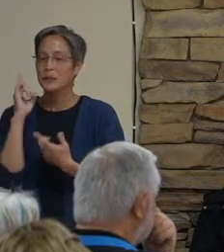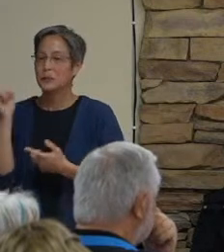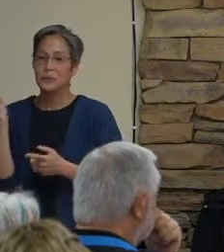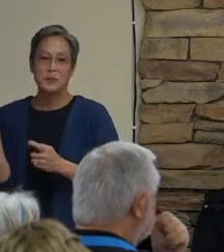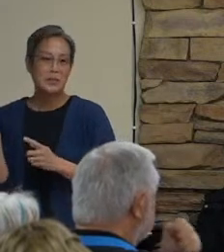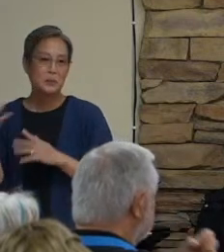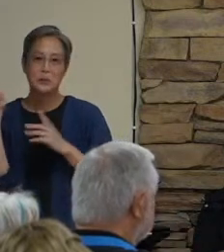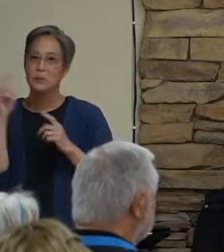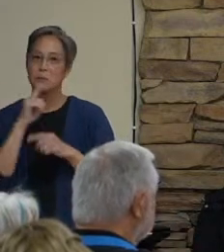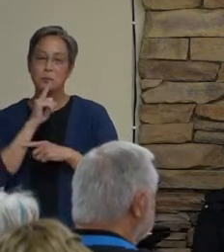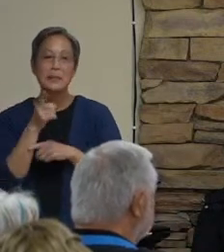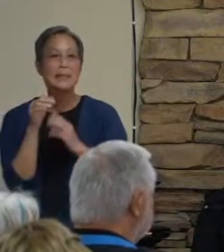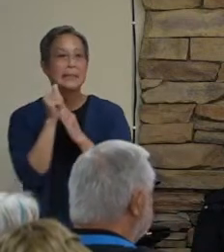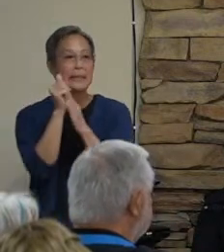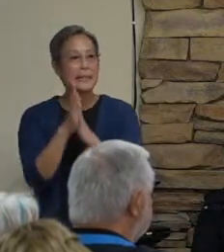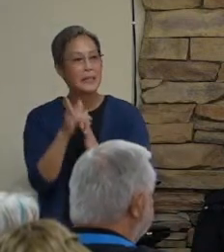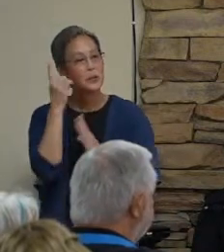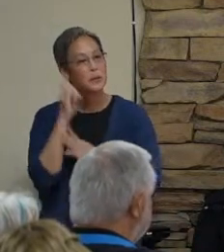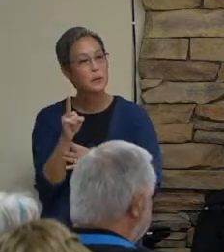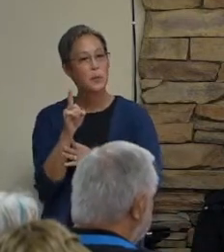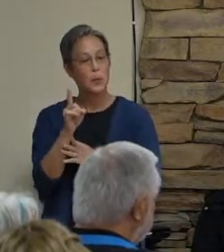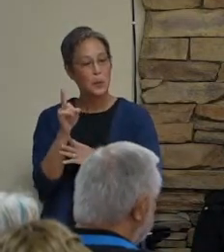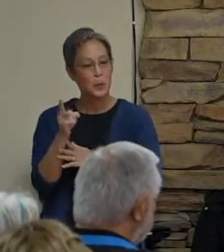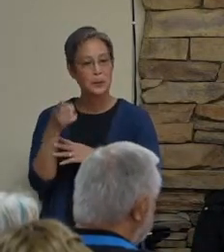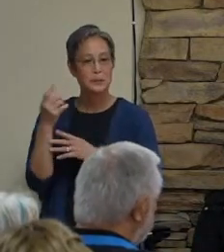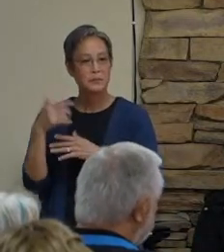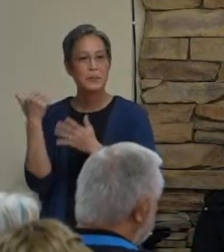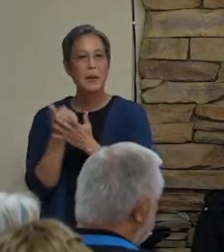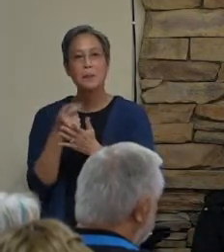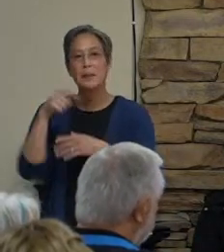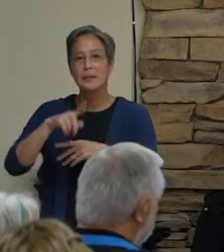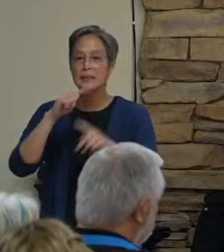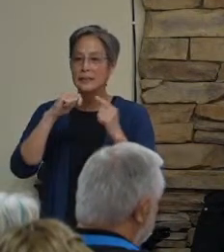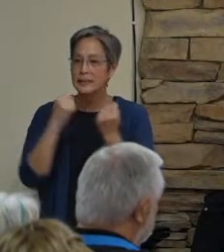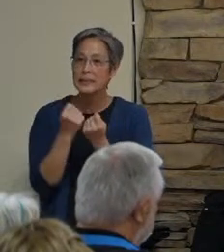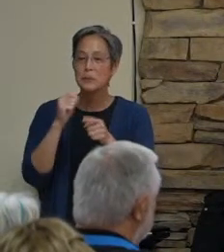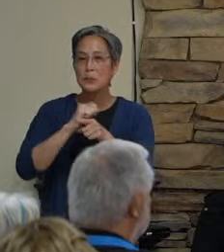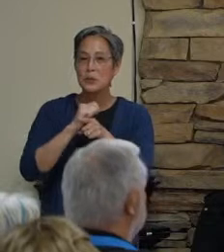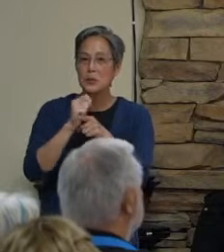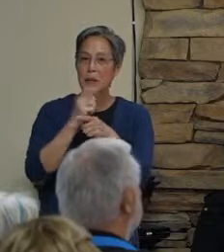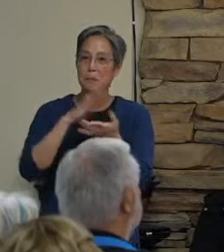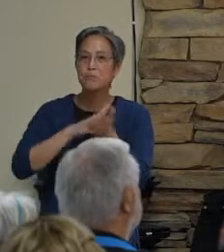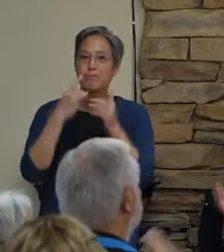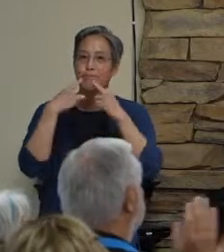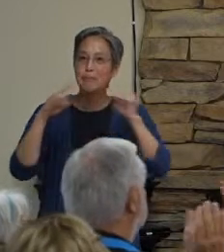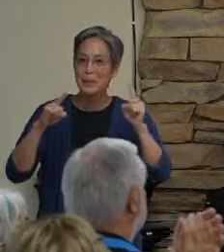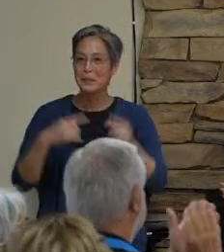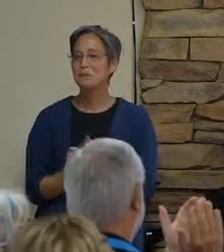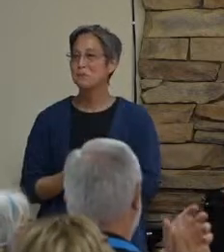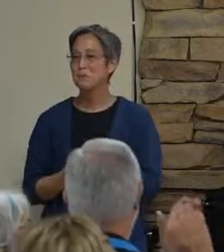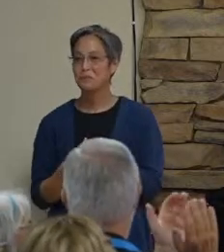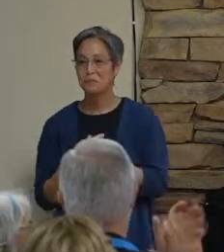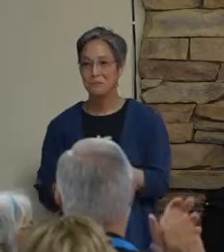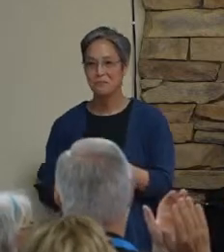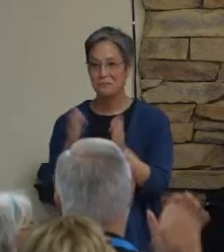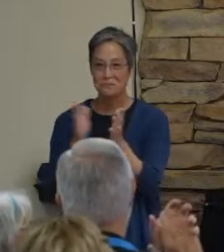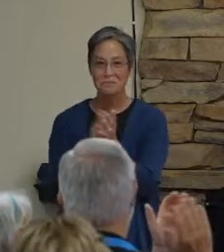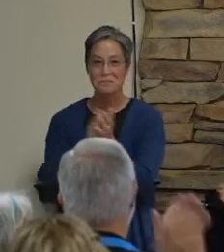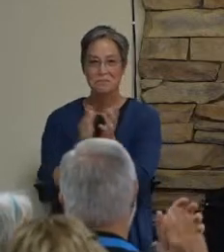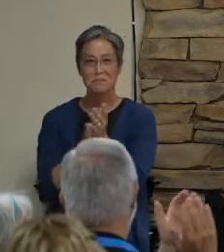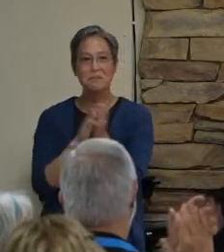at the forefront of making this hearing dog team training class happen. So let's give a huge round of applause.